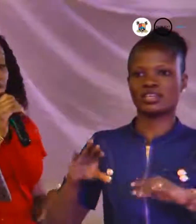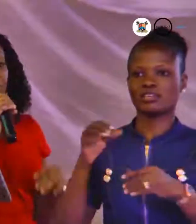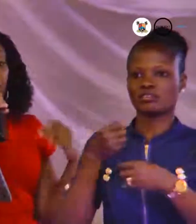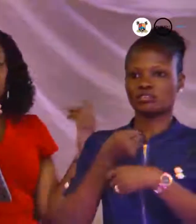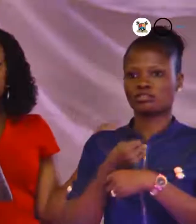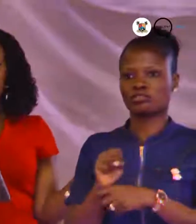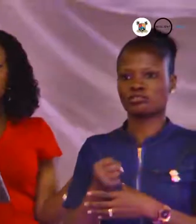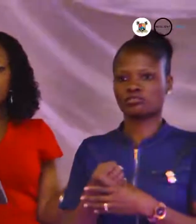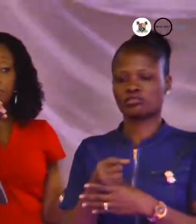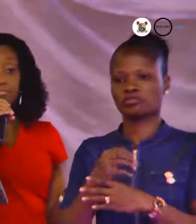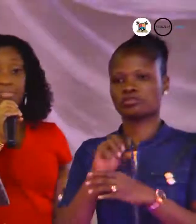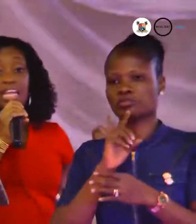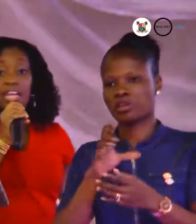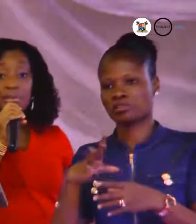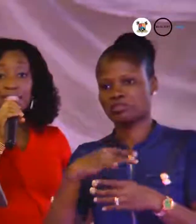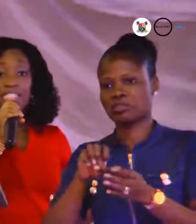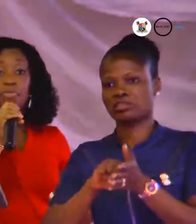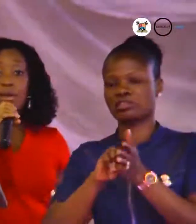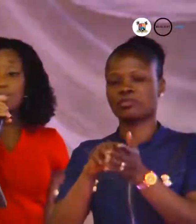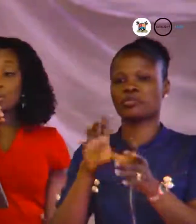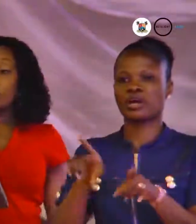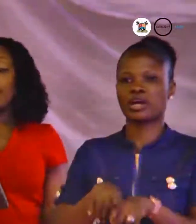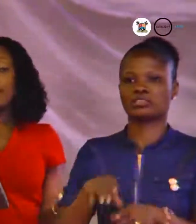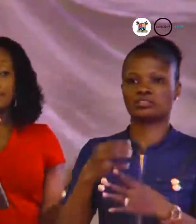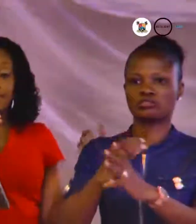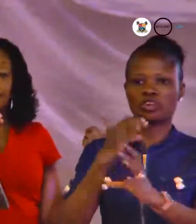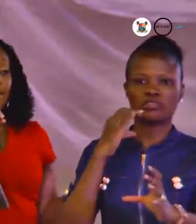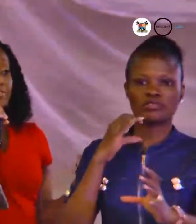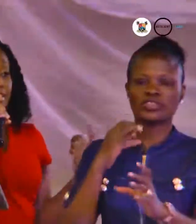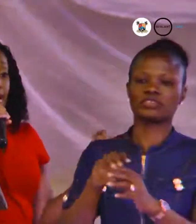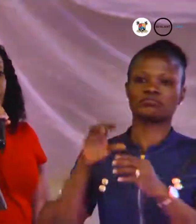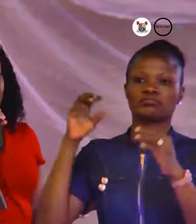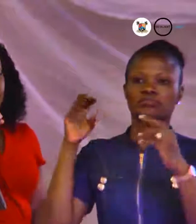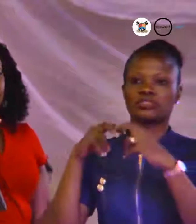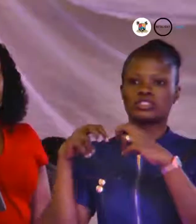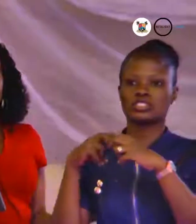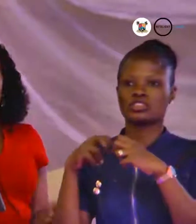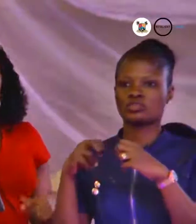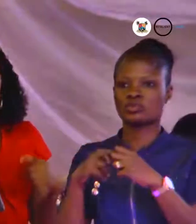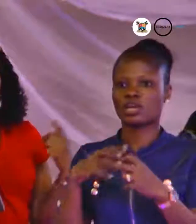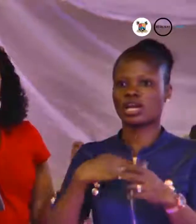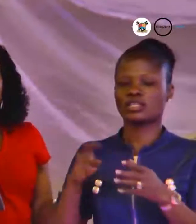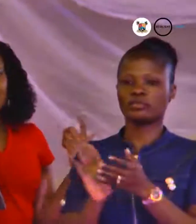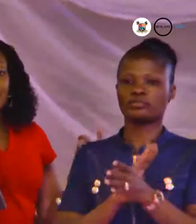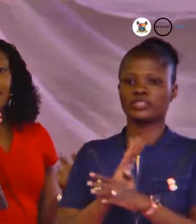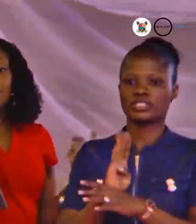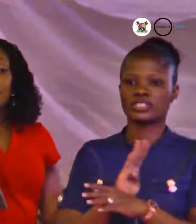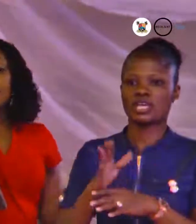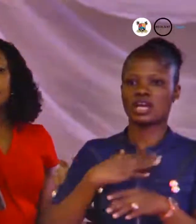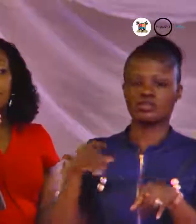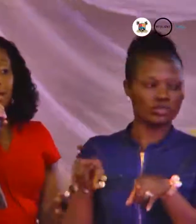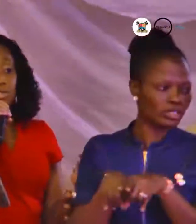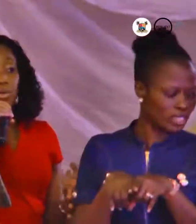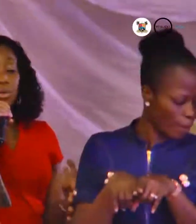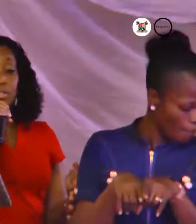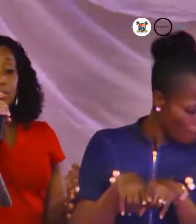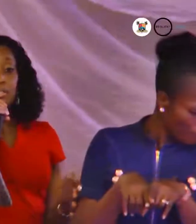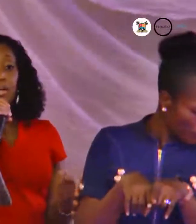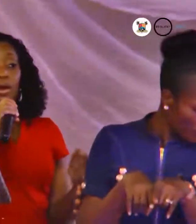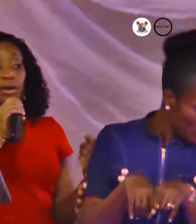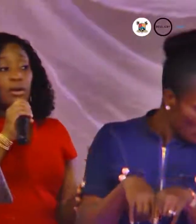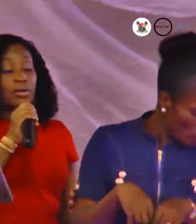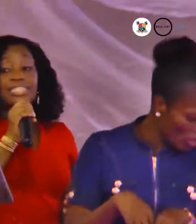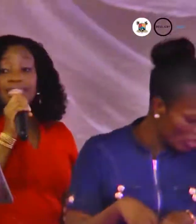as traffic congestion, erratic power supply, things that affect our businesses, and basically have great impacts on